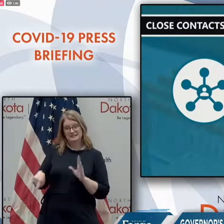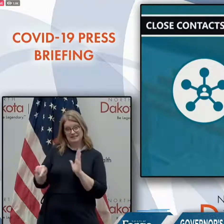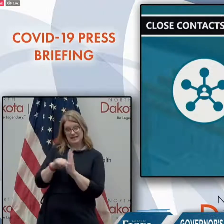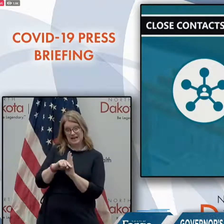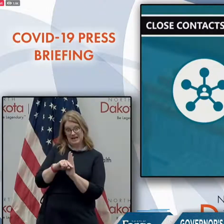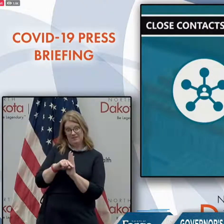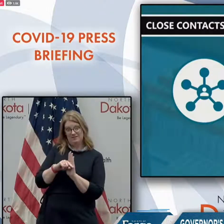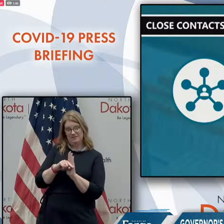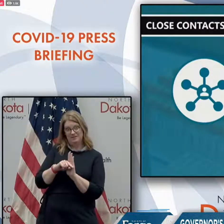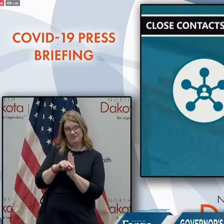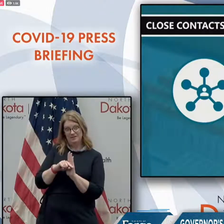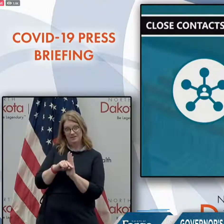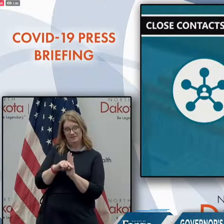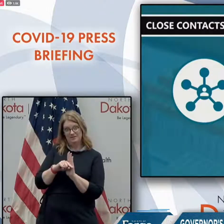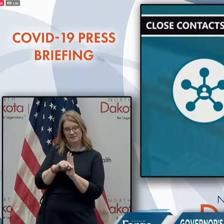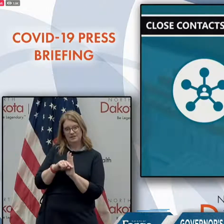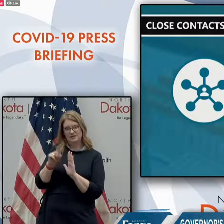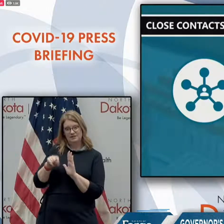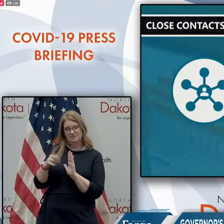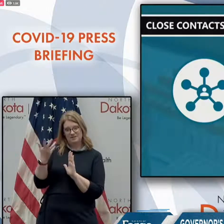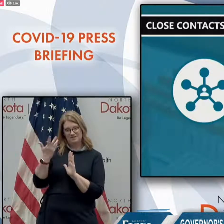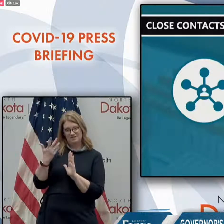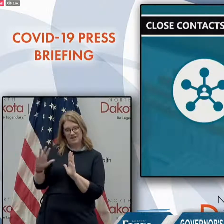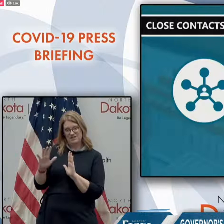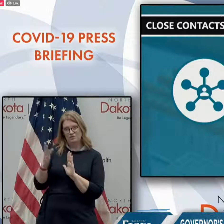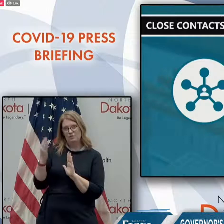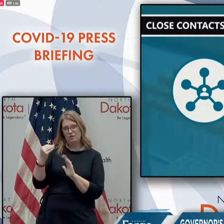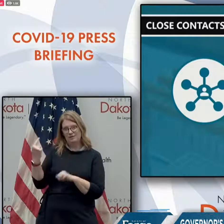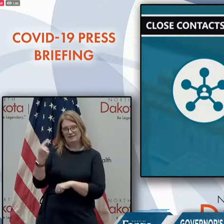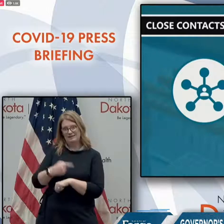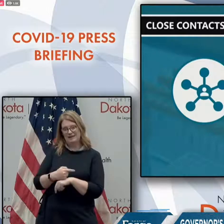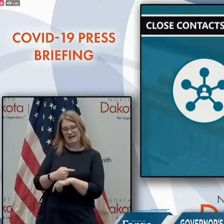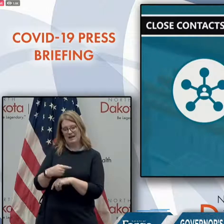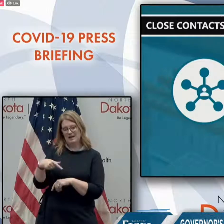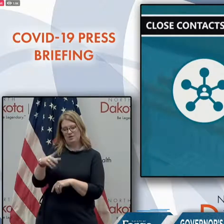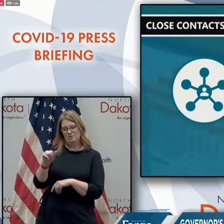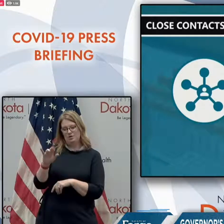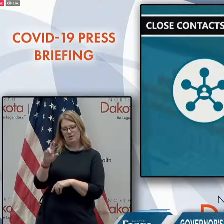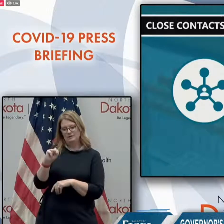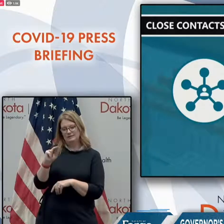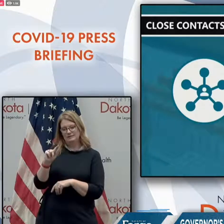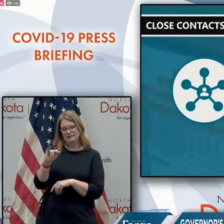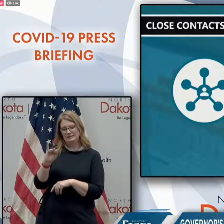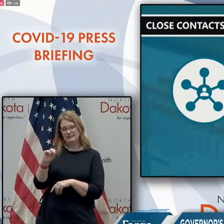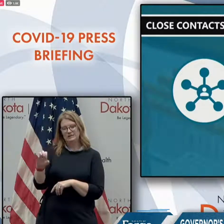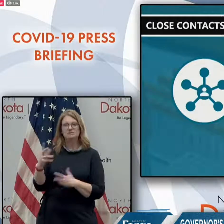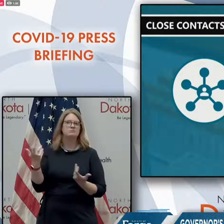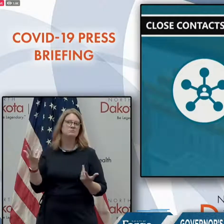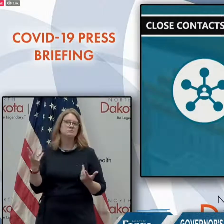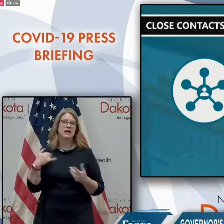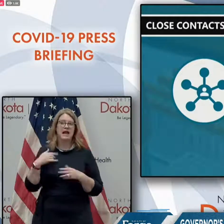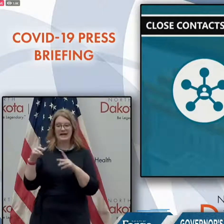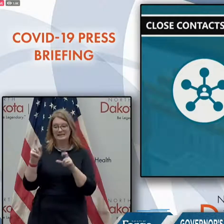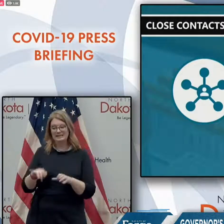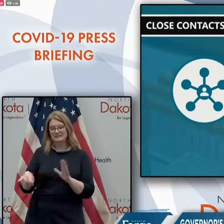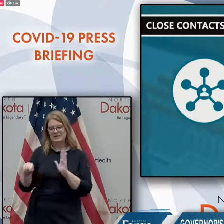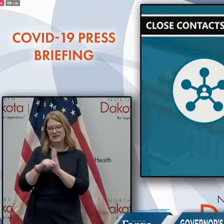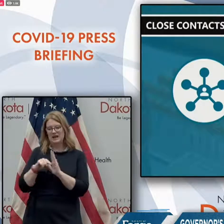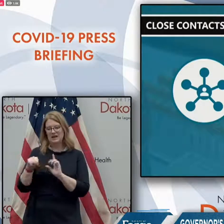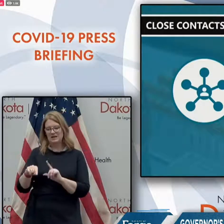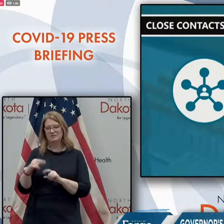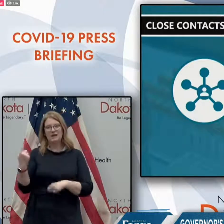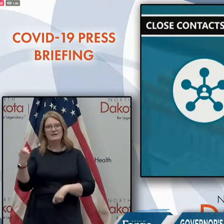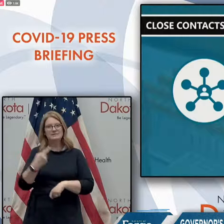quarantine, you have to complete your 14-day quarantine. We've had a lot of people think, oh, I tested negative, you know, I'm on